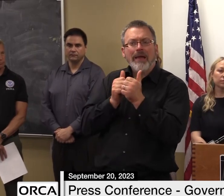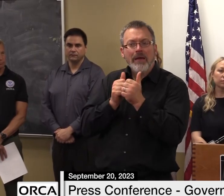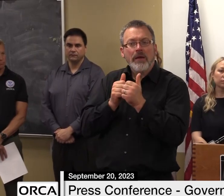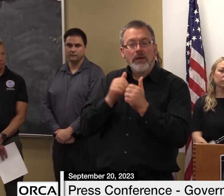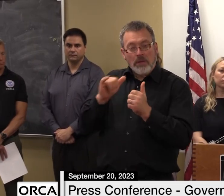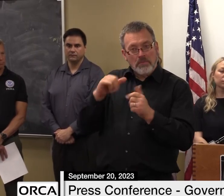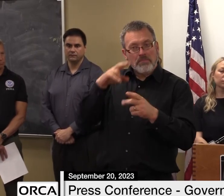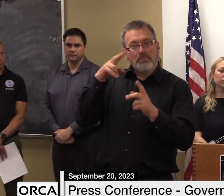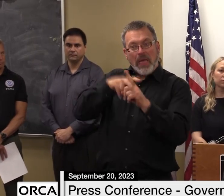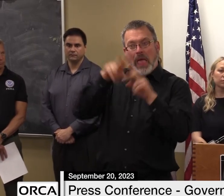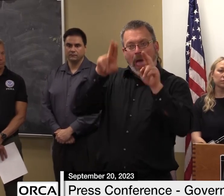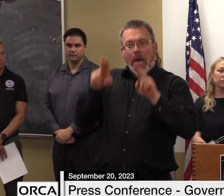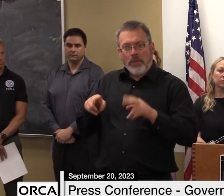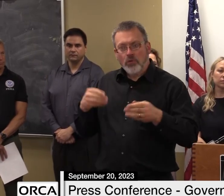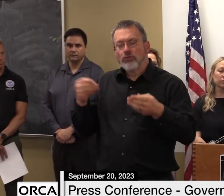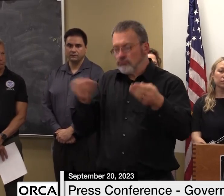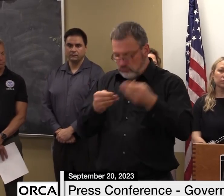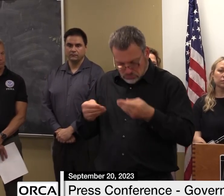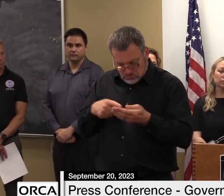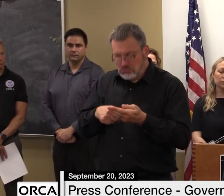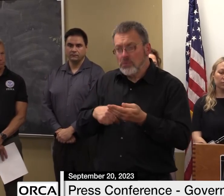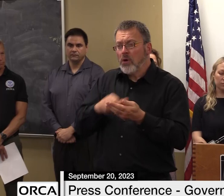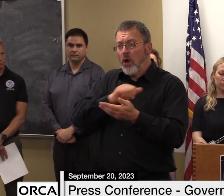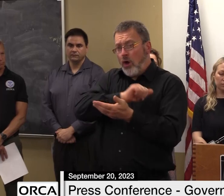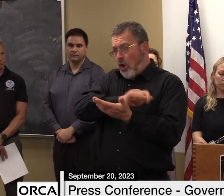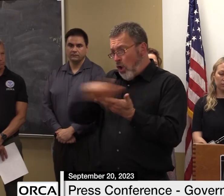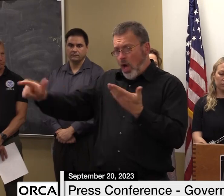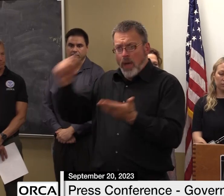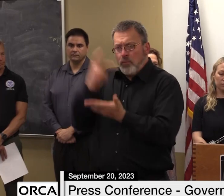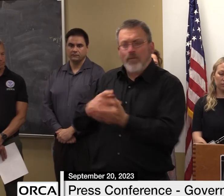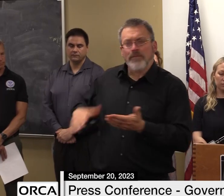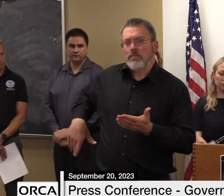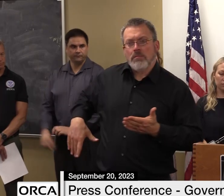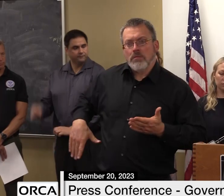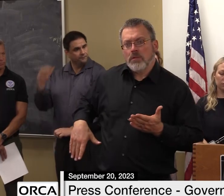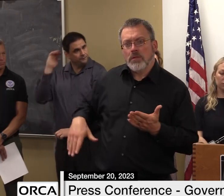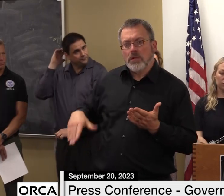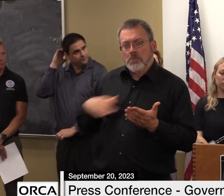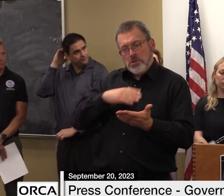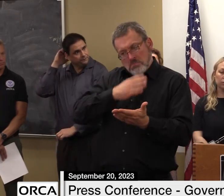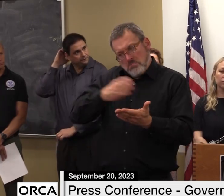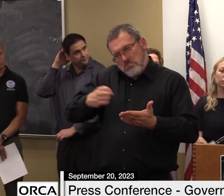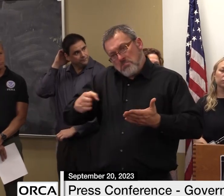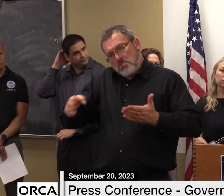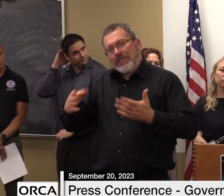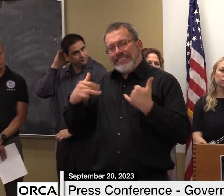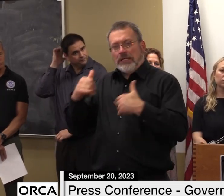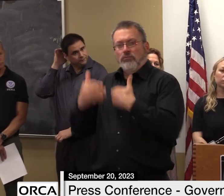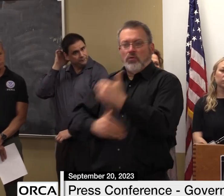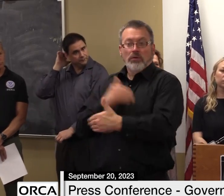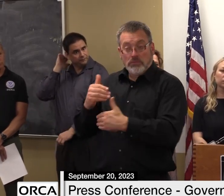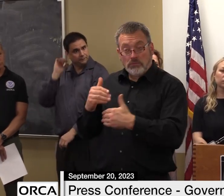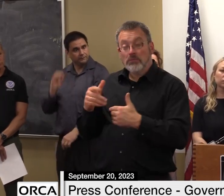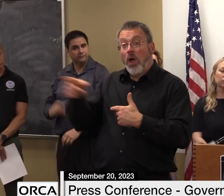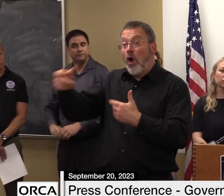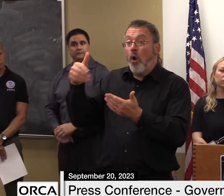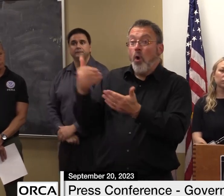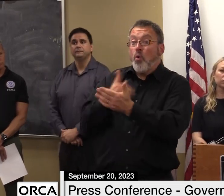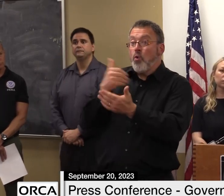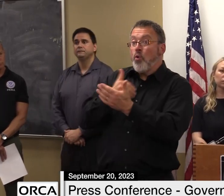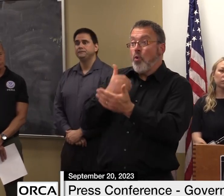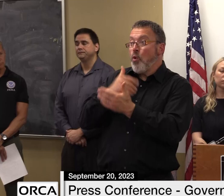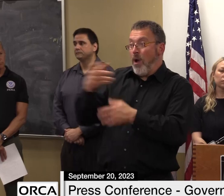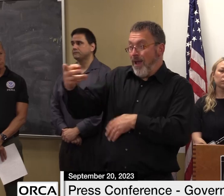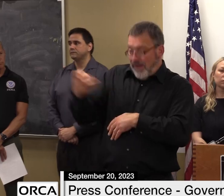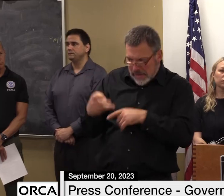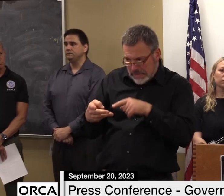applications. So we'll preface that by saying if there's a brand new application that comes in, we can't guarantee anything.